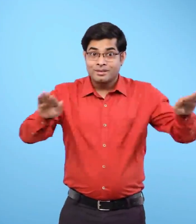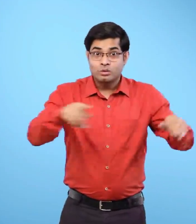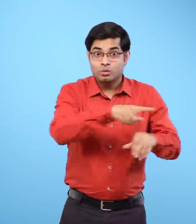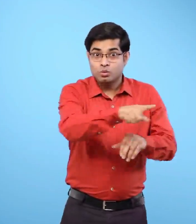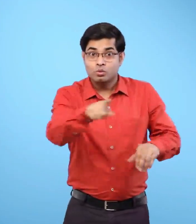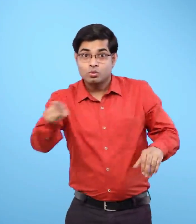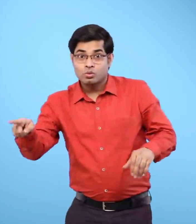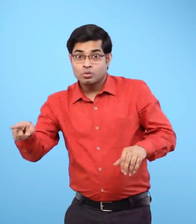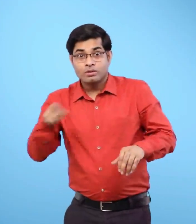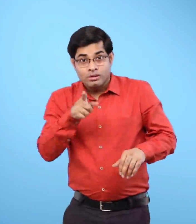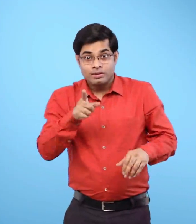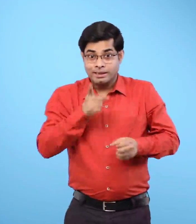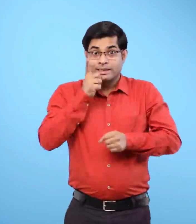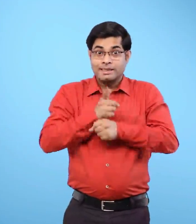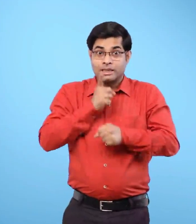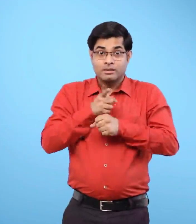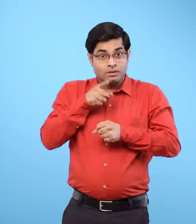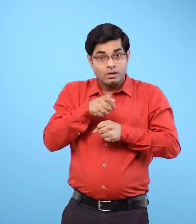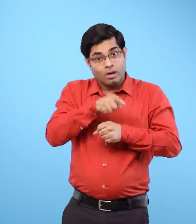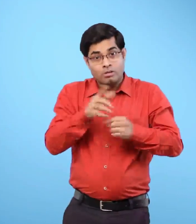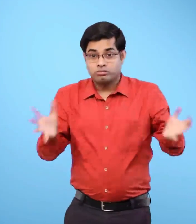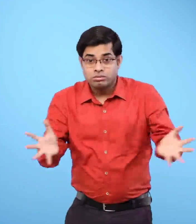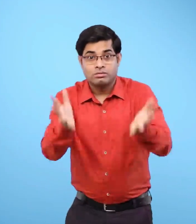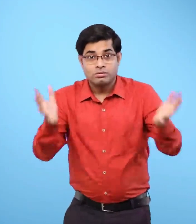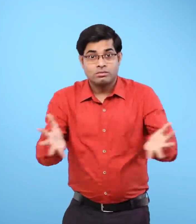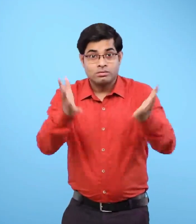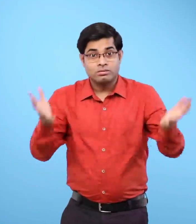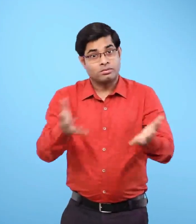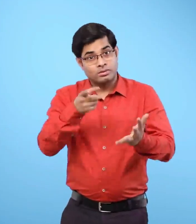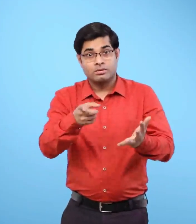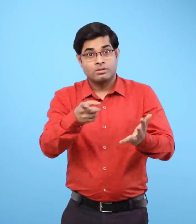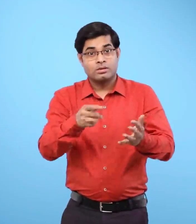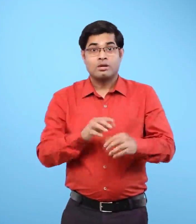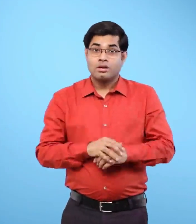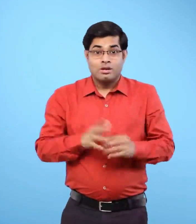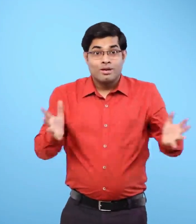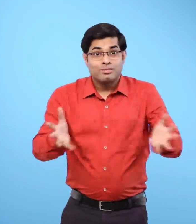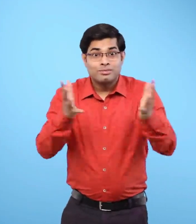Encourage children to refer to a calendar to identify the order of days in sequence.